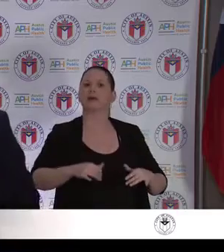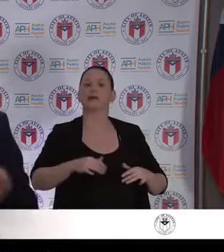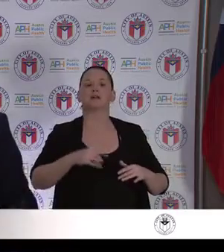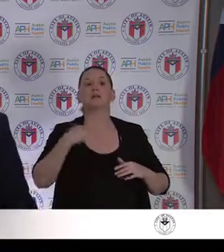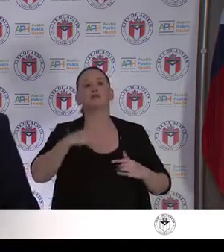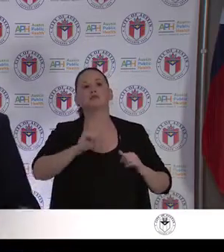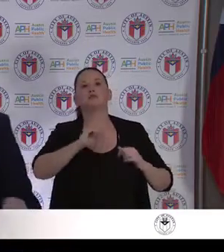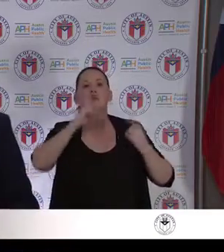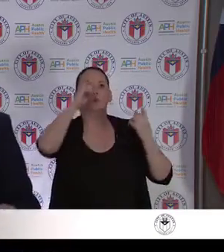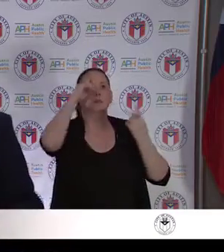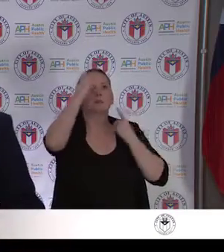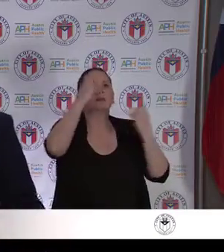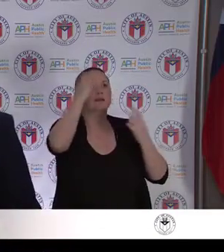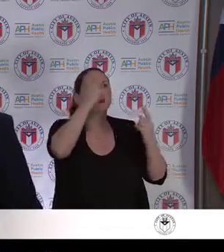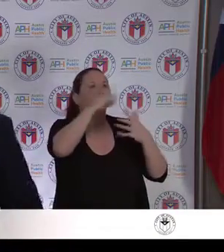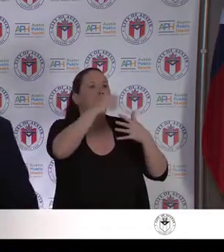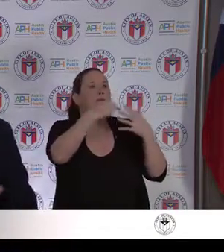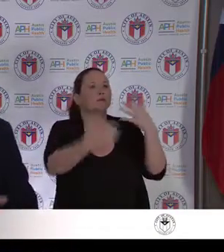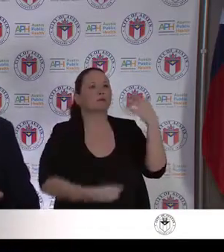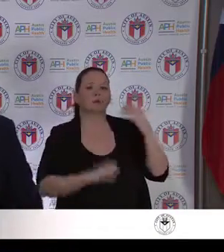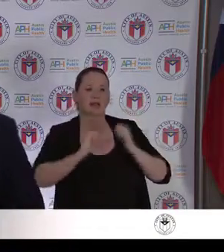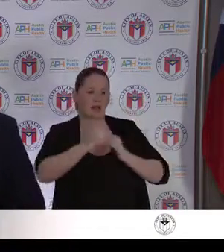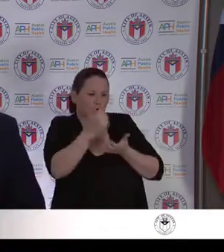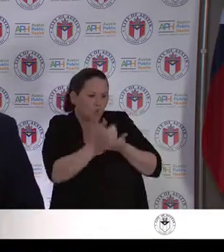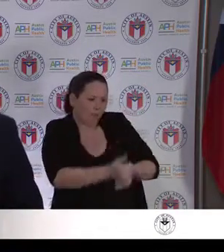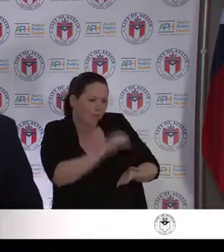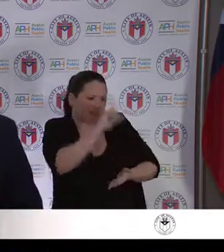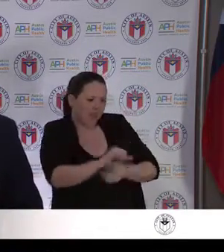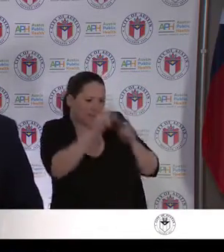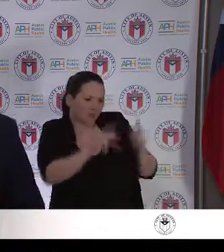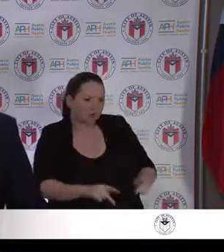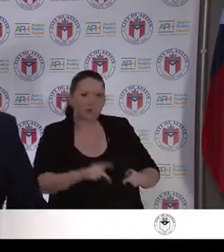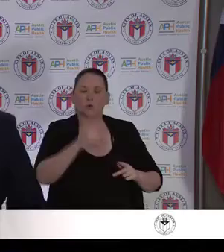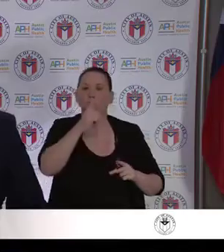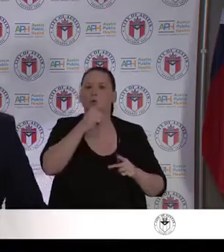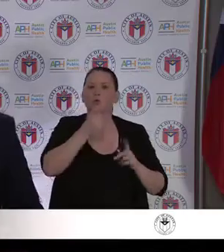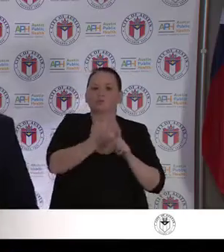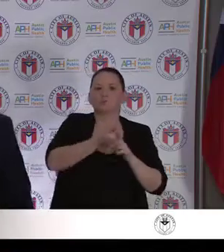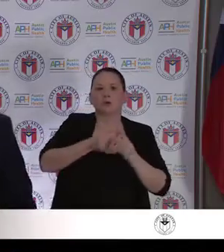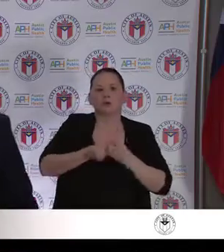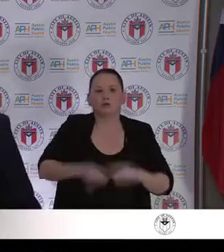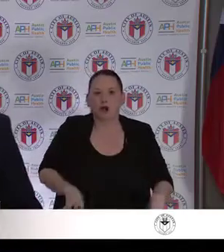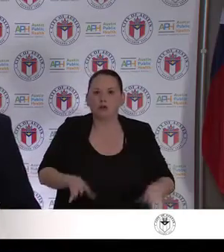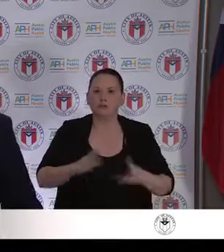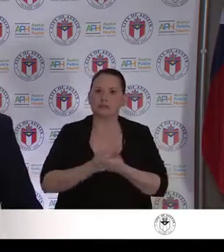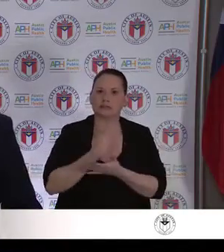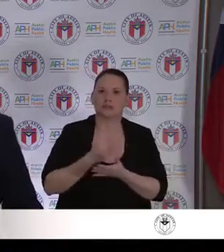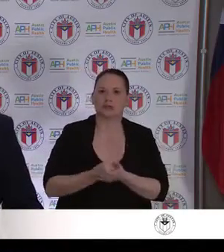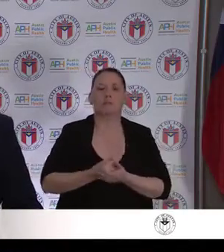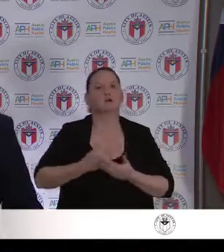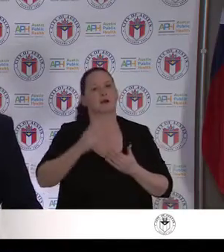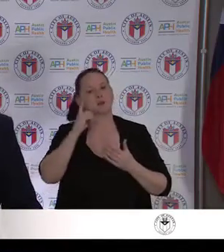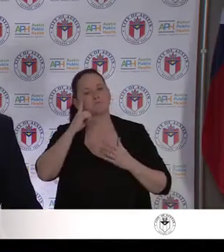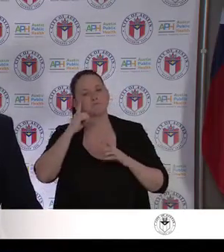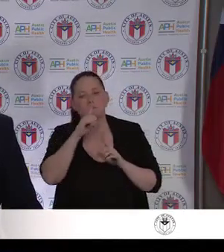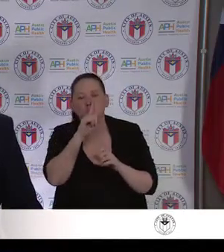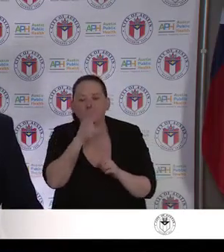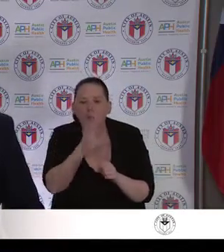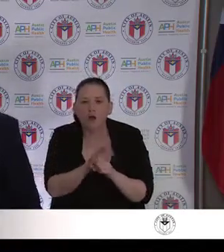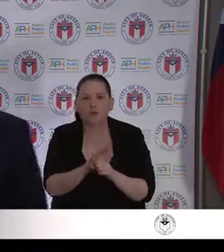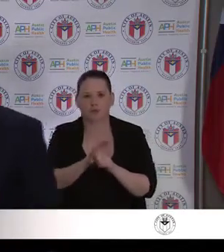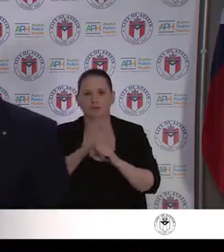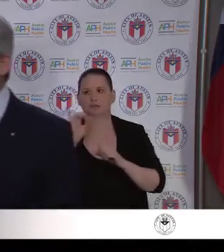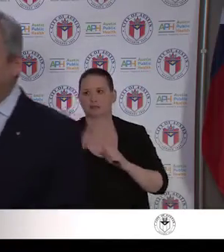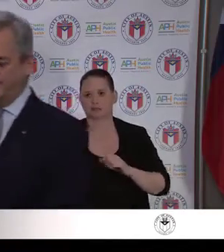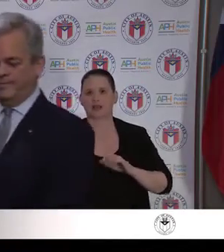as many different things that we can to help that person that has lost that income, and I promise that it is top of mind.